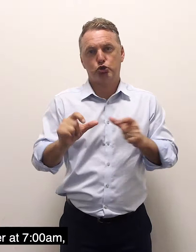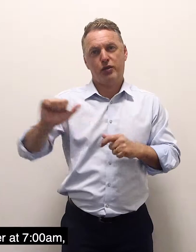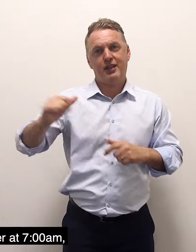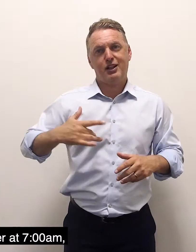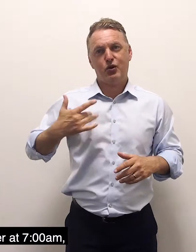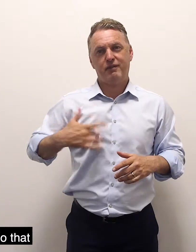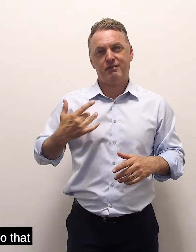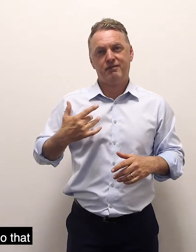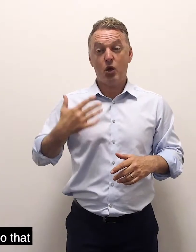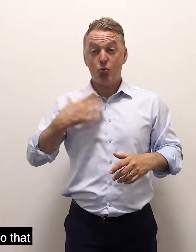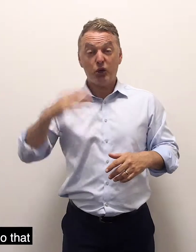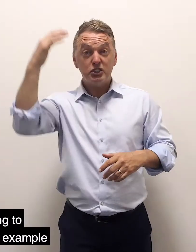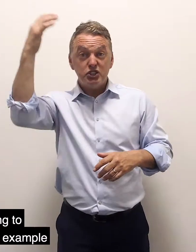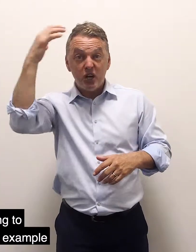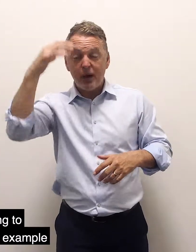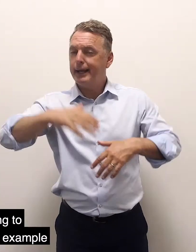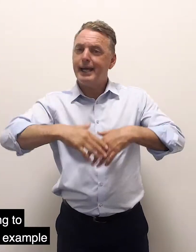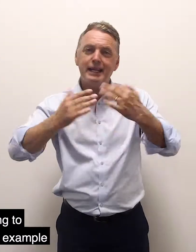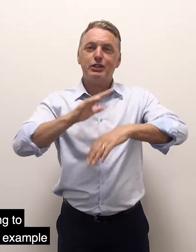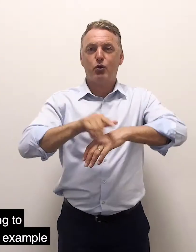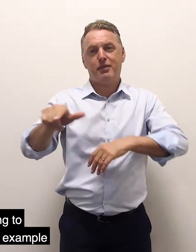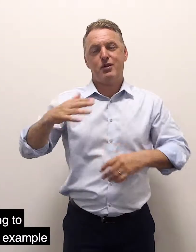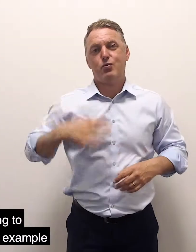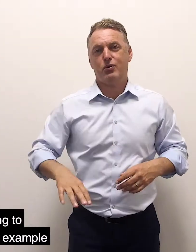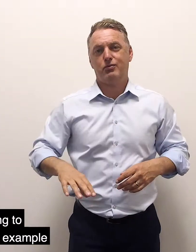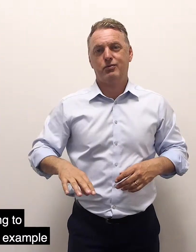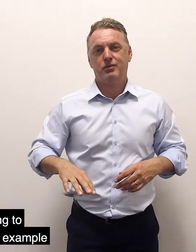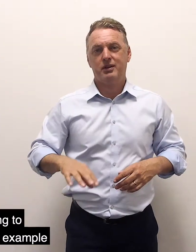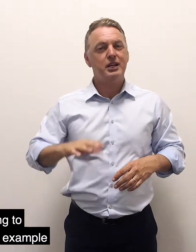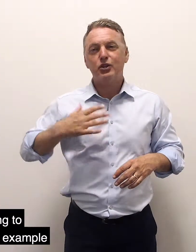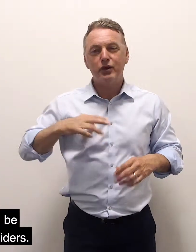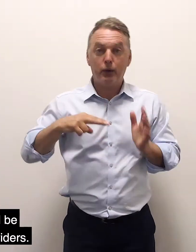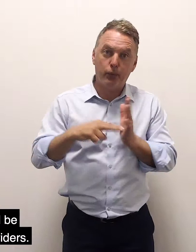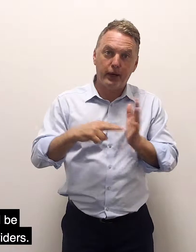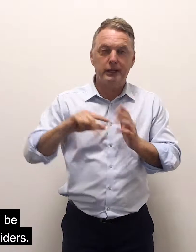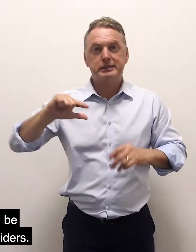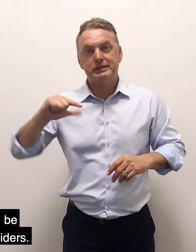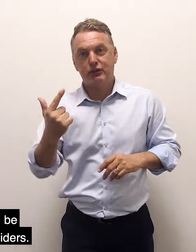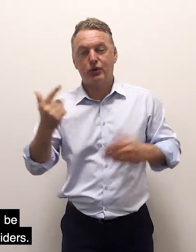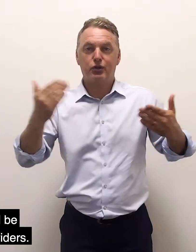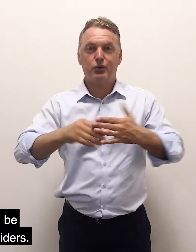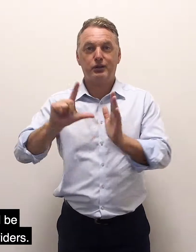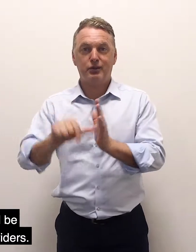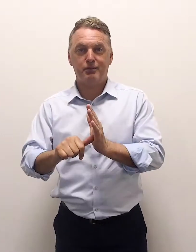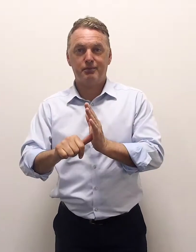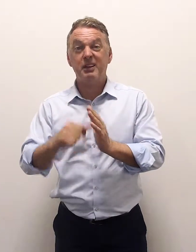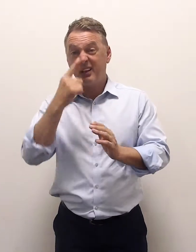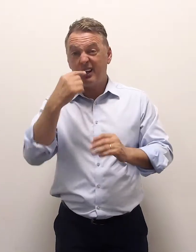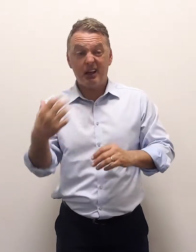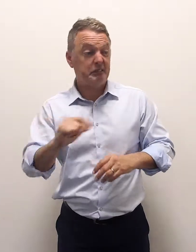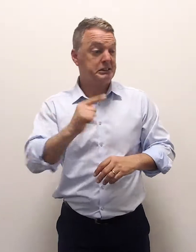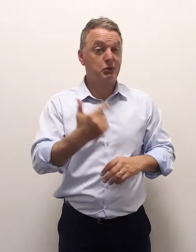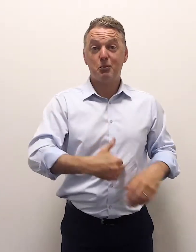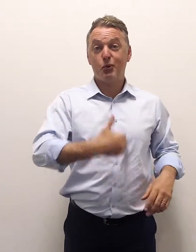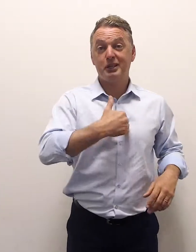shower at 7 a.m, they'll be able to do that rather than having to shower at 7 p.m, for example, because there'll be more service providers.